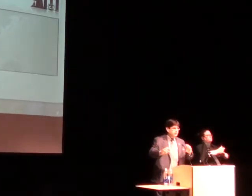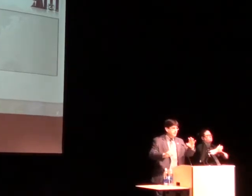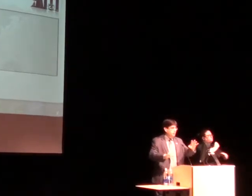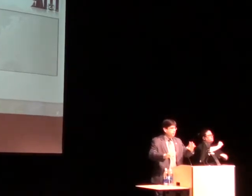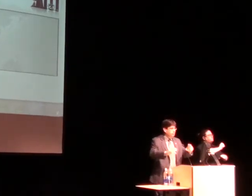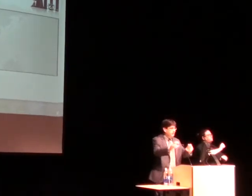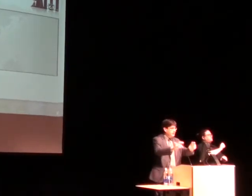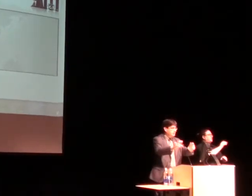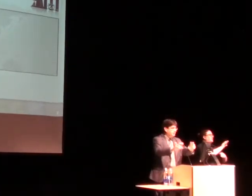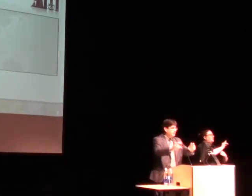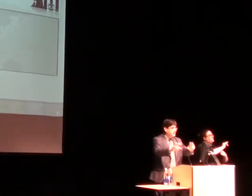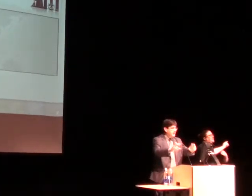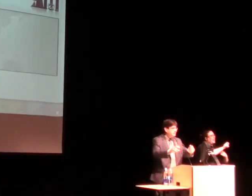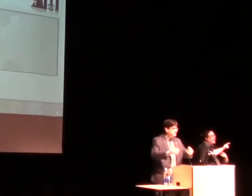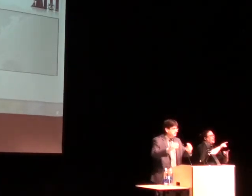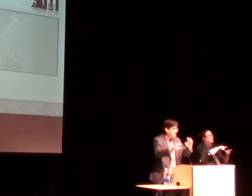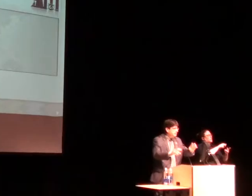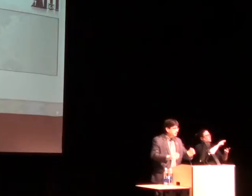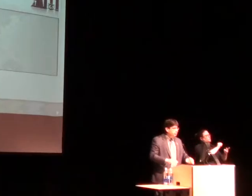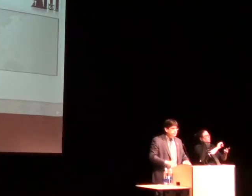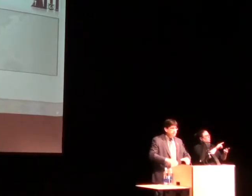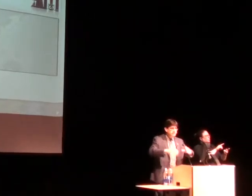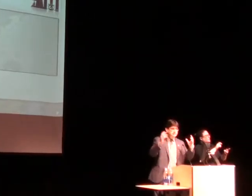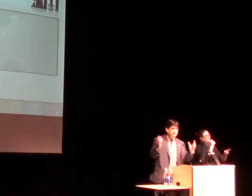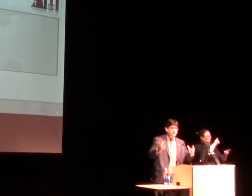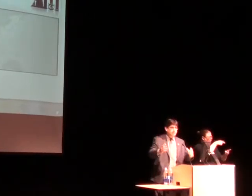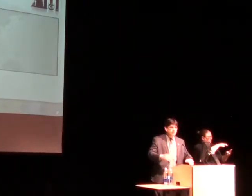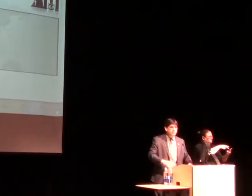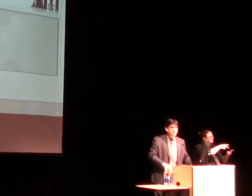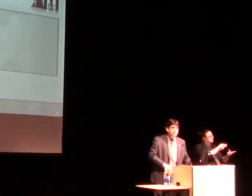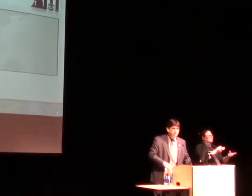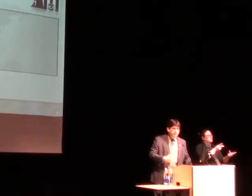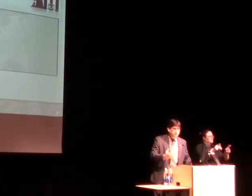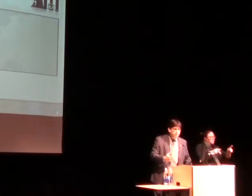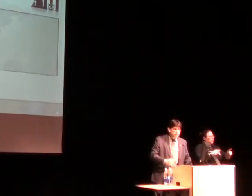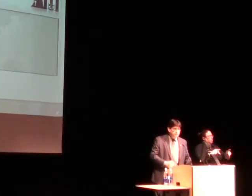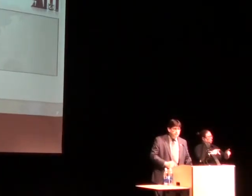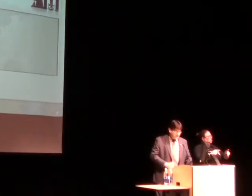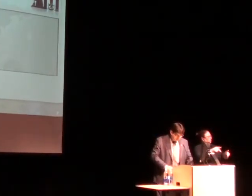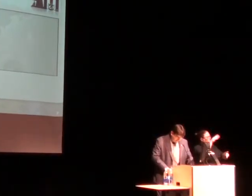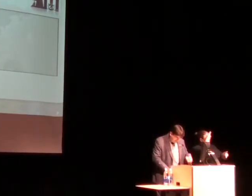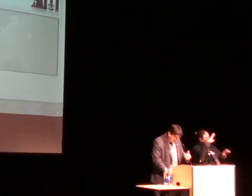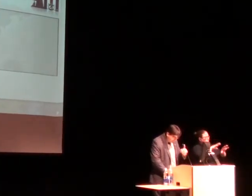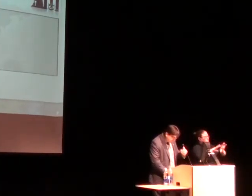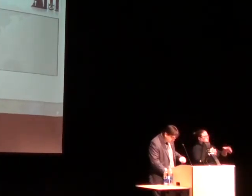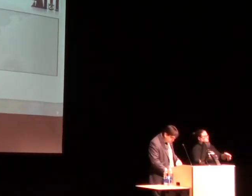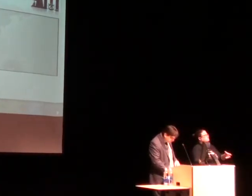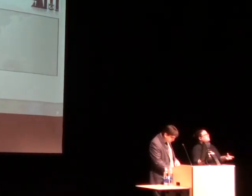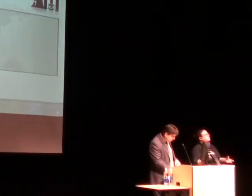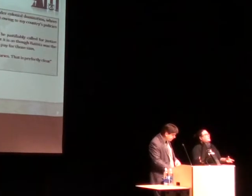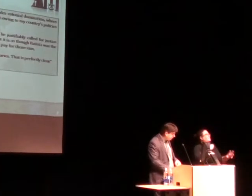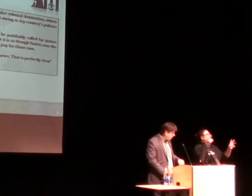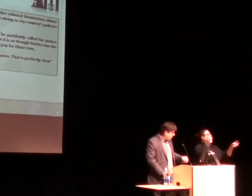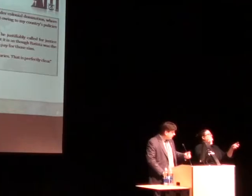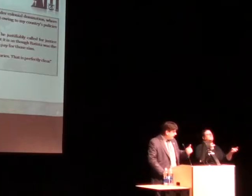Fidel, Raul, a couple guys that made the revolution. This is something about the people of Cuba. And I have this